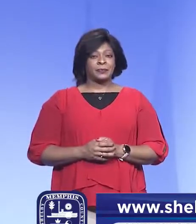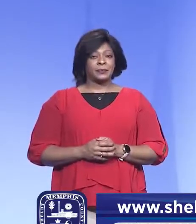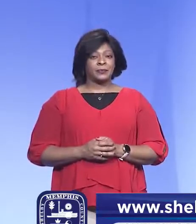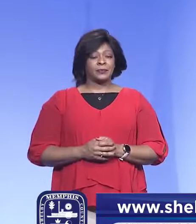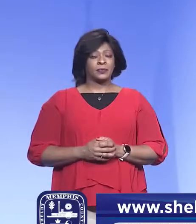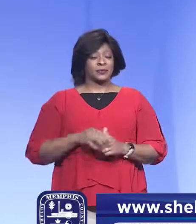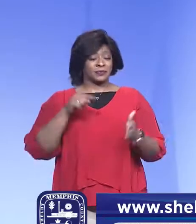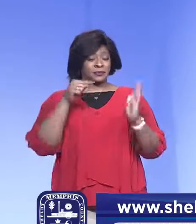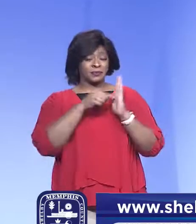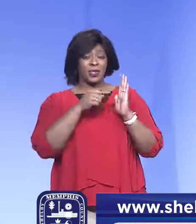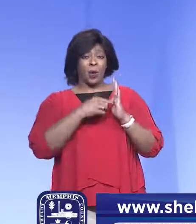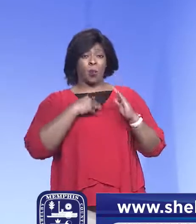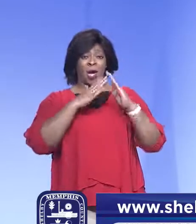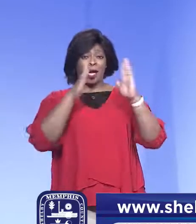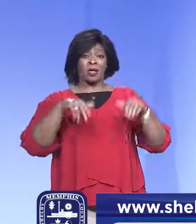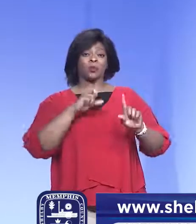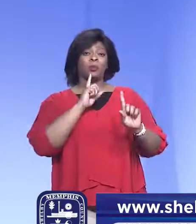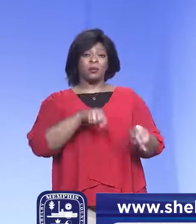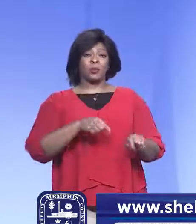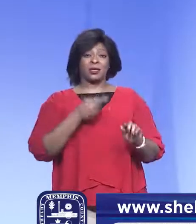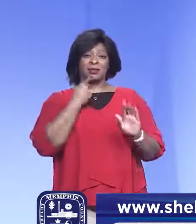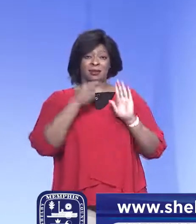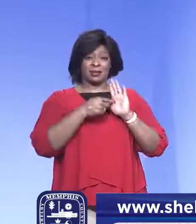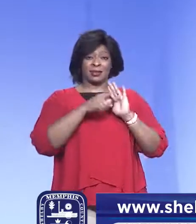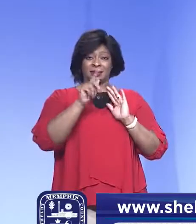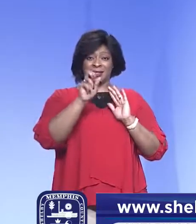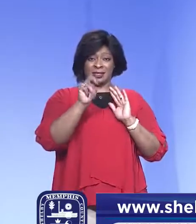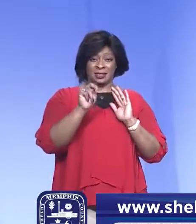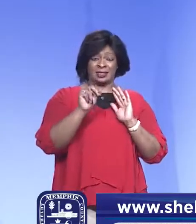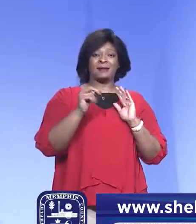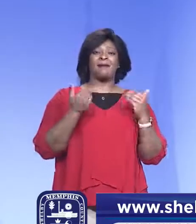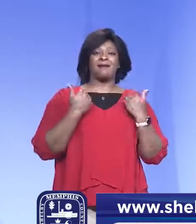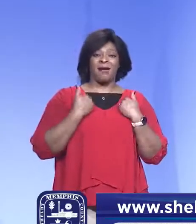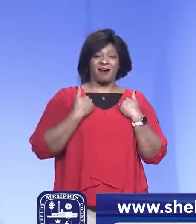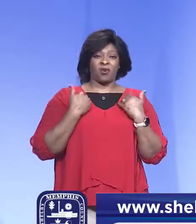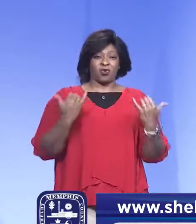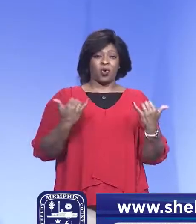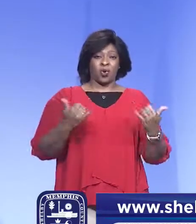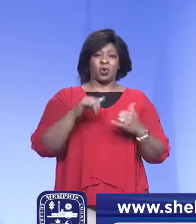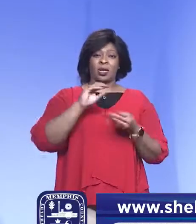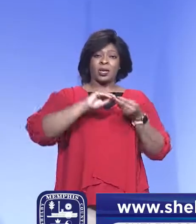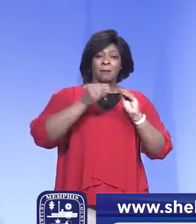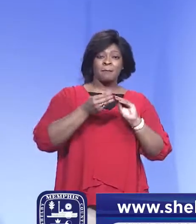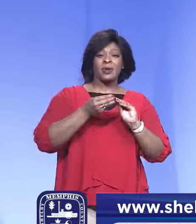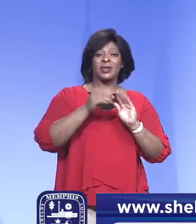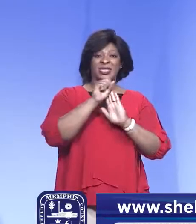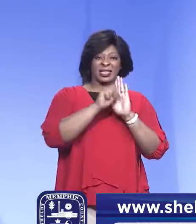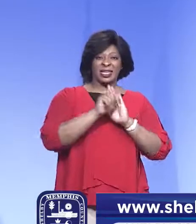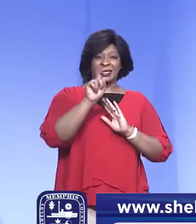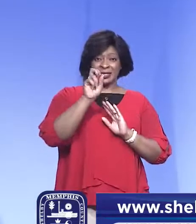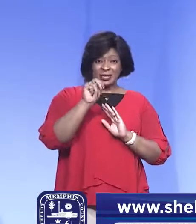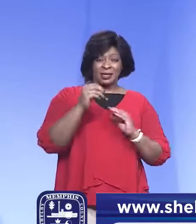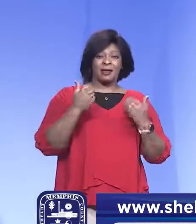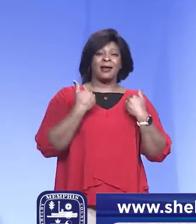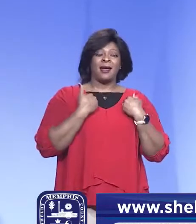The report states that Tennessee has a current rate, the state of Tennessee has a rate